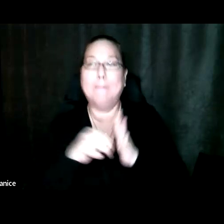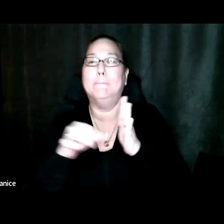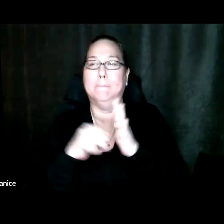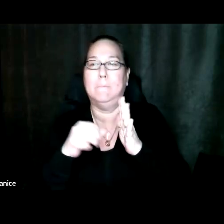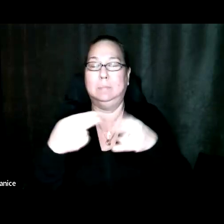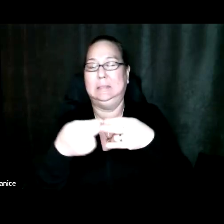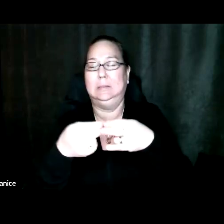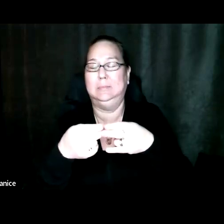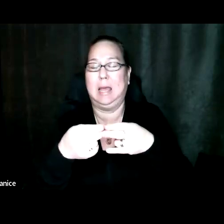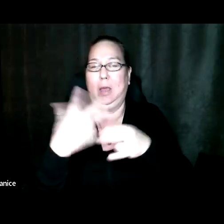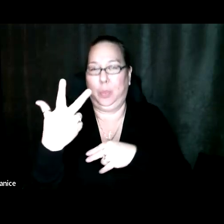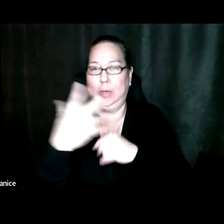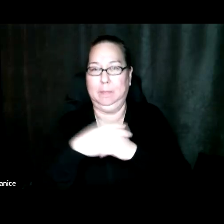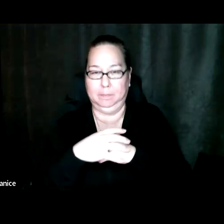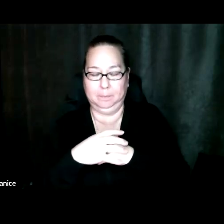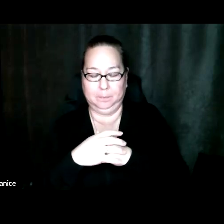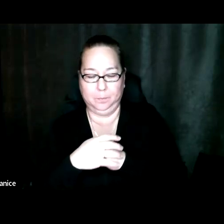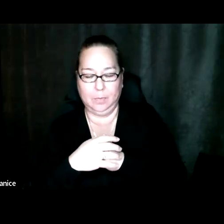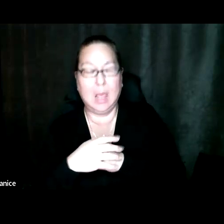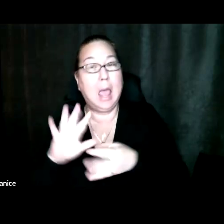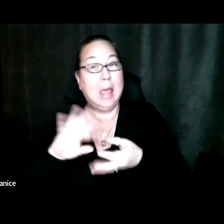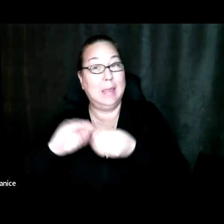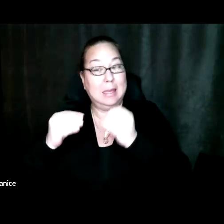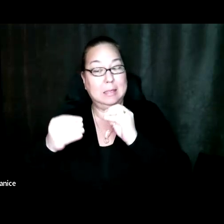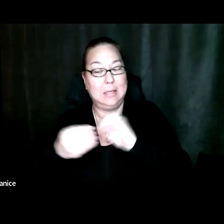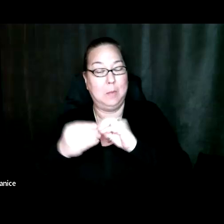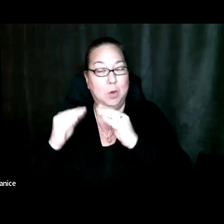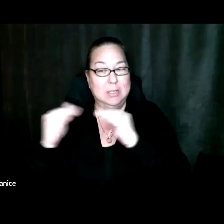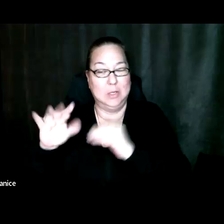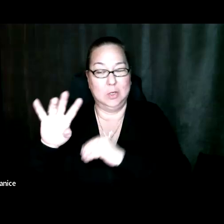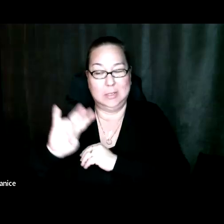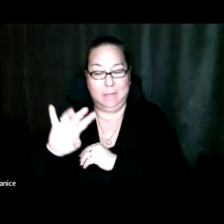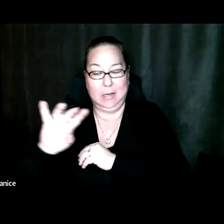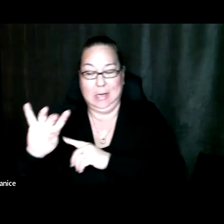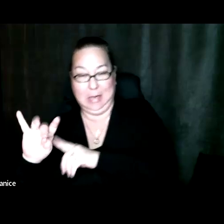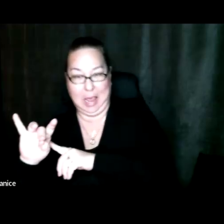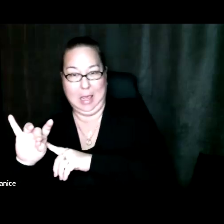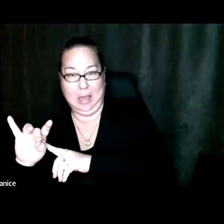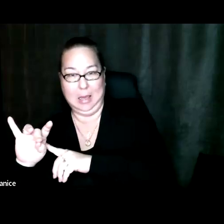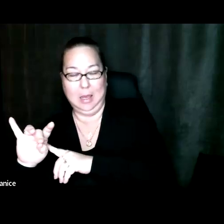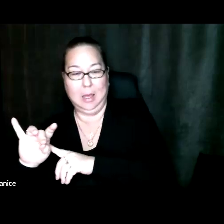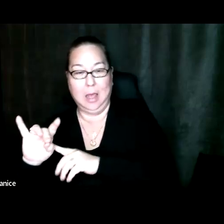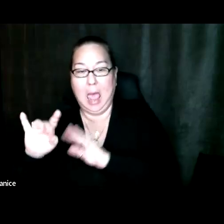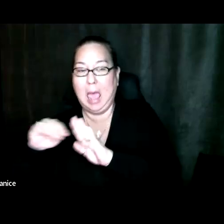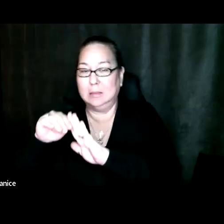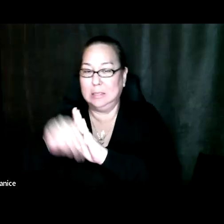Yeah. So the number of applicants in tiers 7 and 8 has declined by about 15 to 16%.